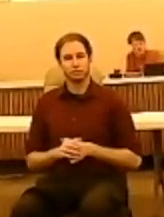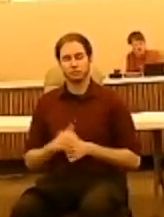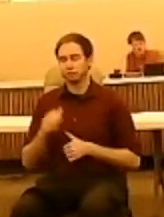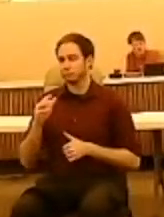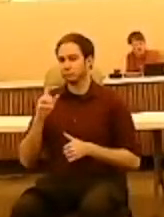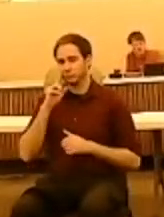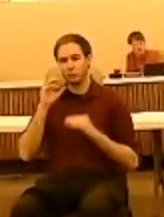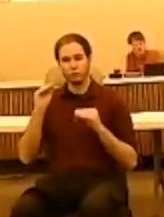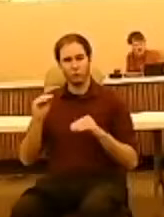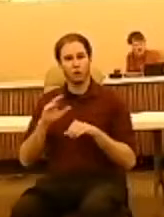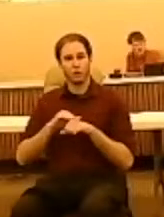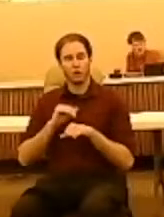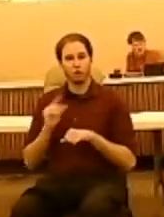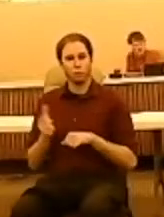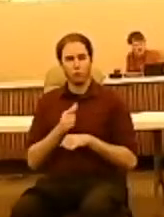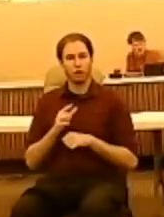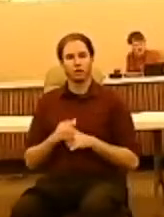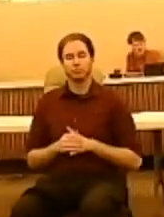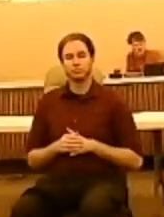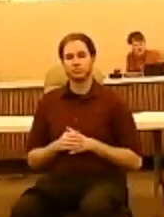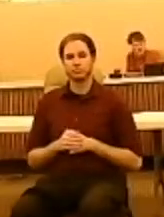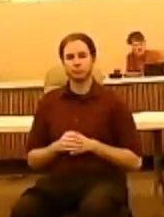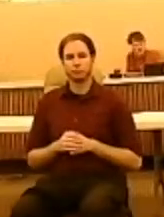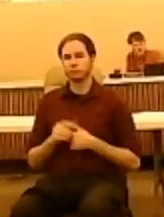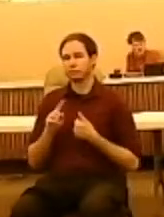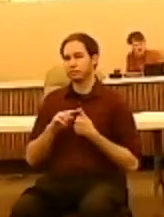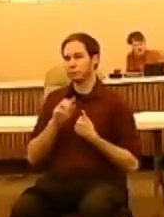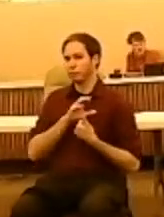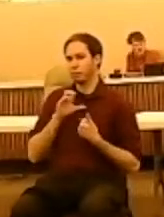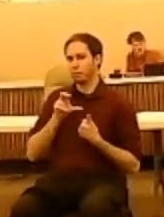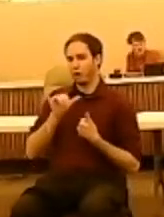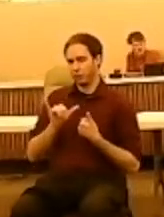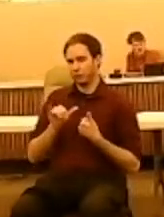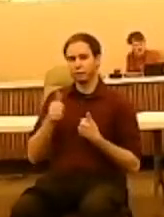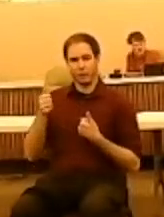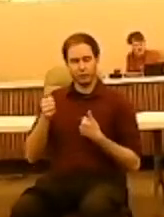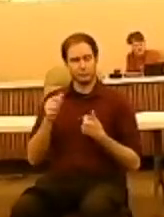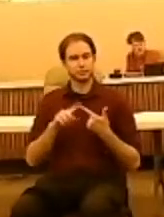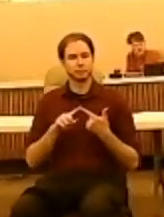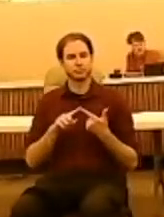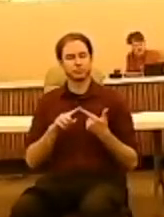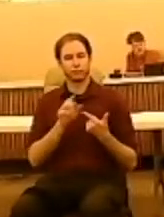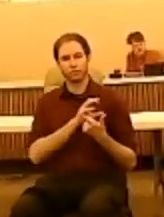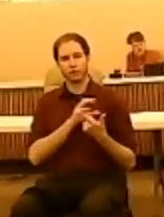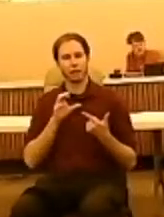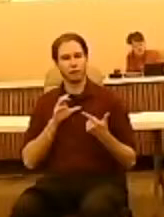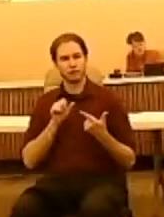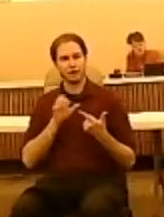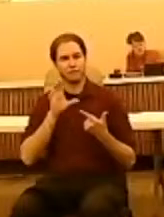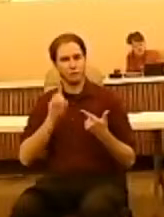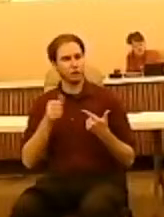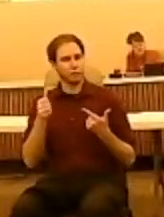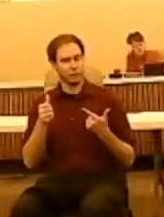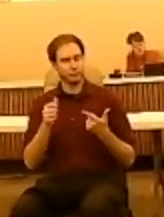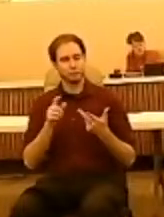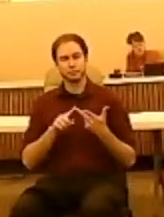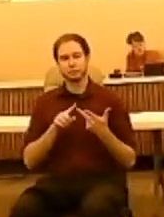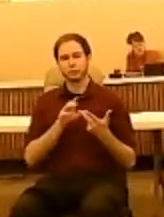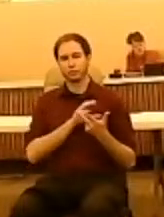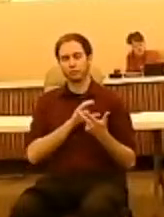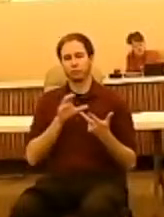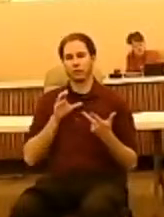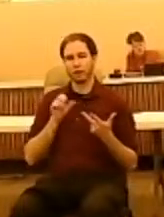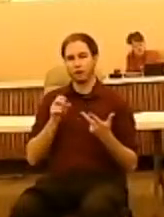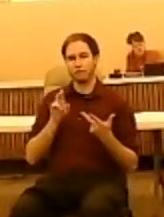Hearing none, please call the roll. Councilmember Barley, Aye. Councilmember Stafford. Aye.